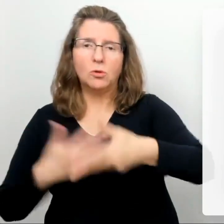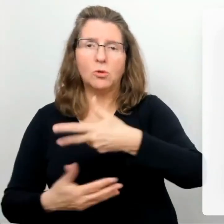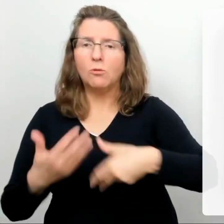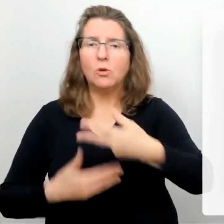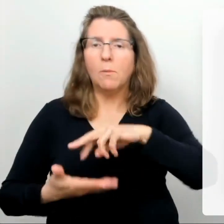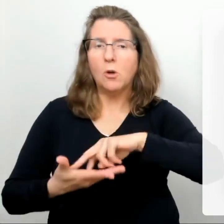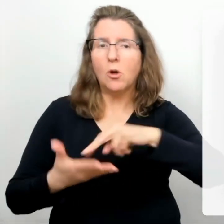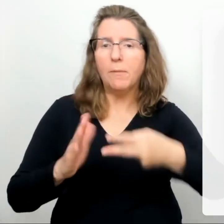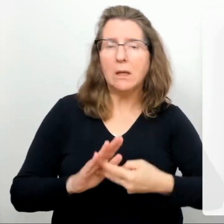Another social purpose